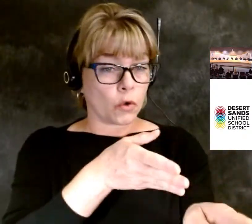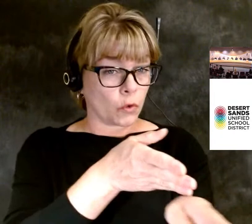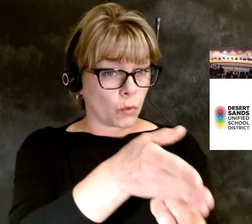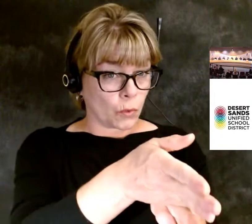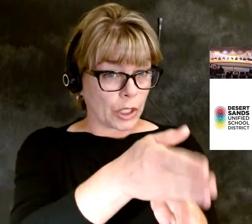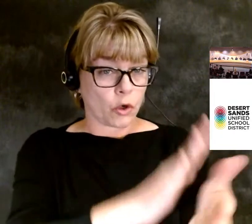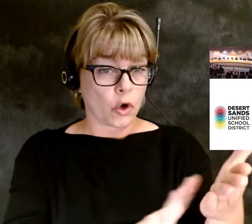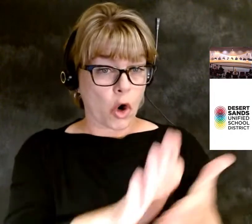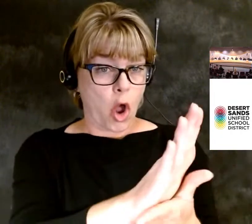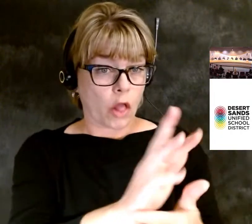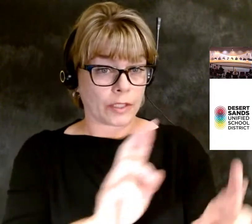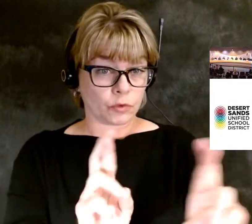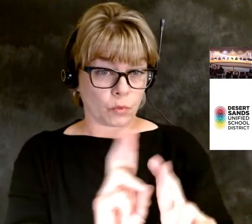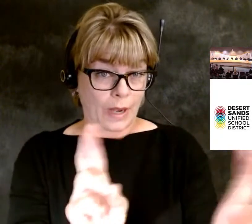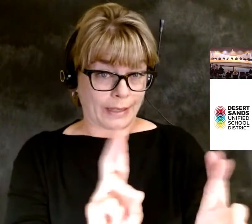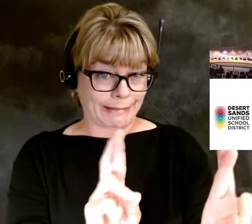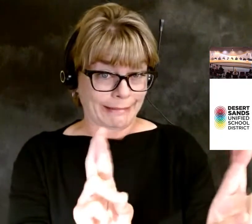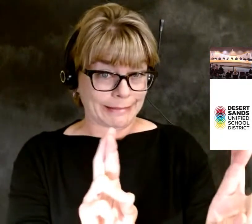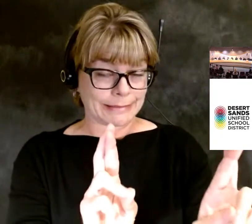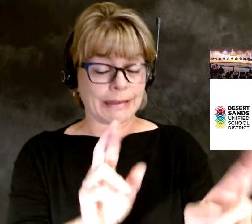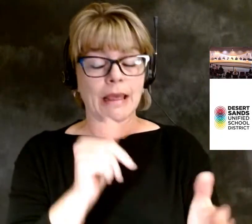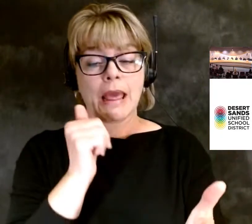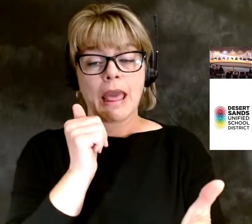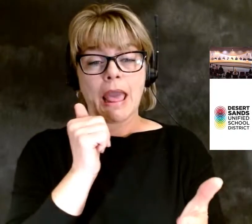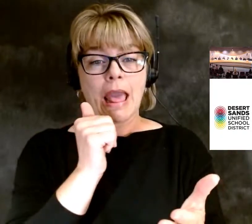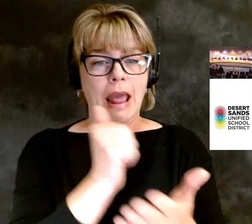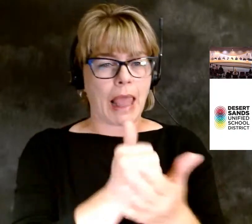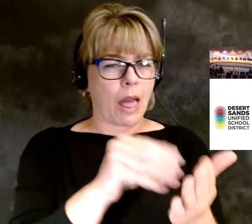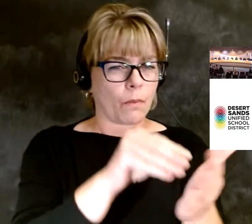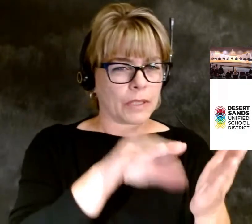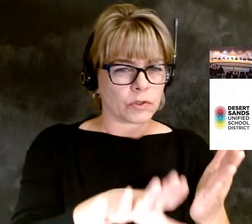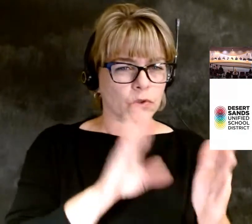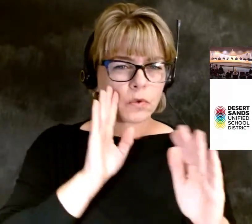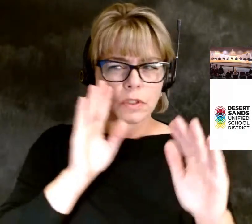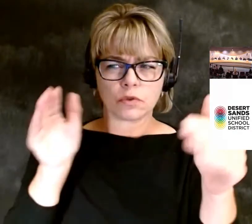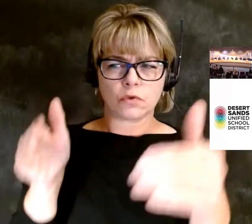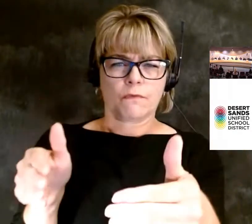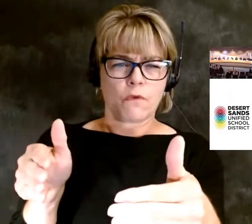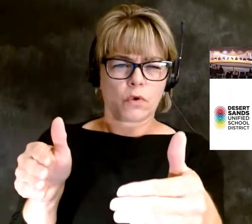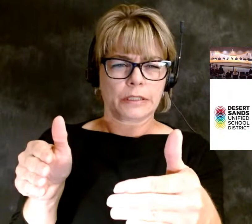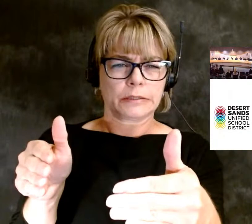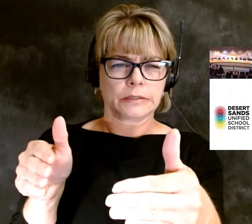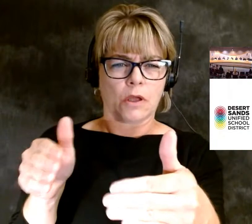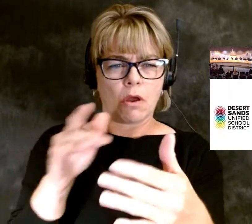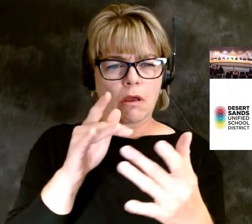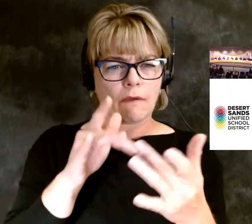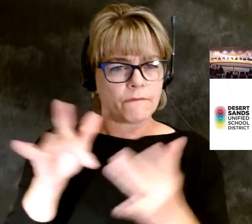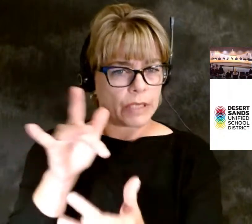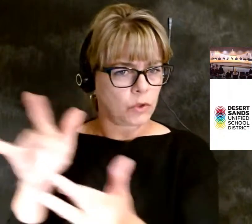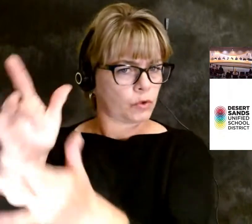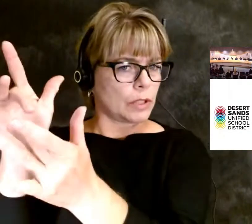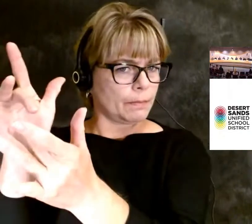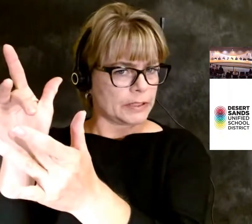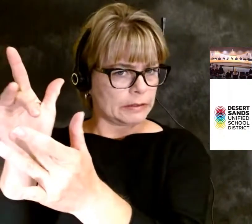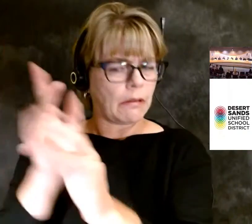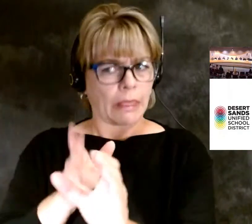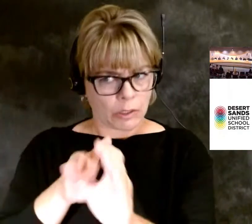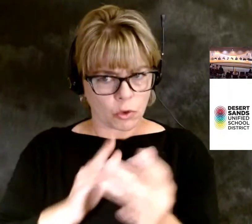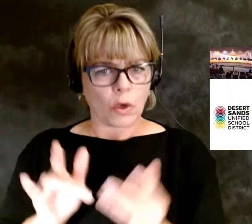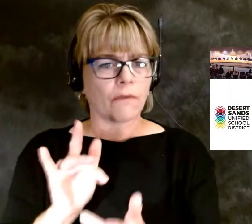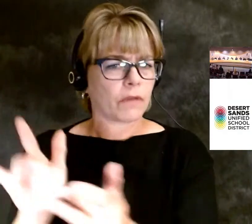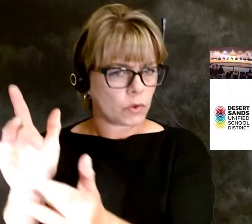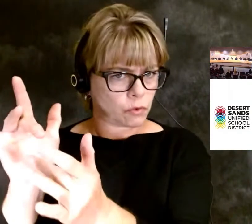readiness and getting the students focusing on field trips, or they went on field trips to focus on that. There